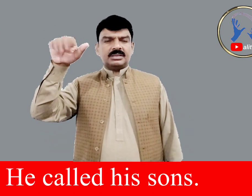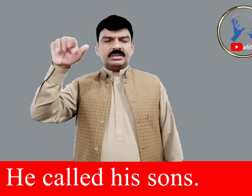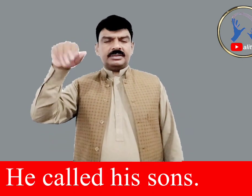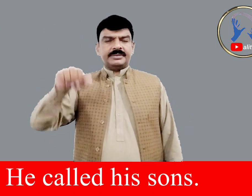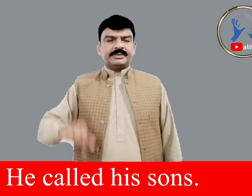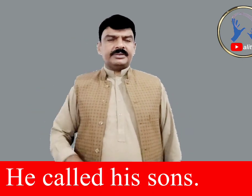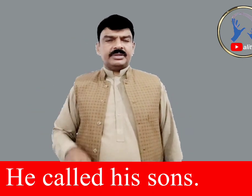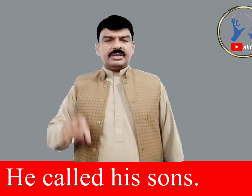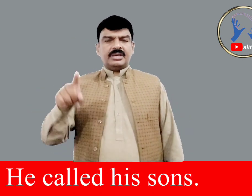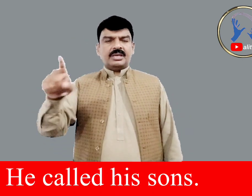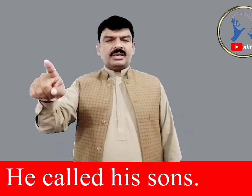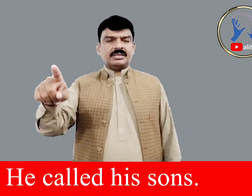asked his